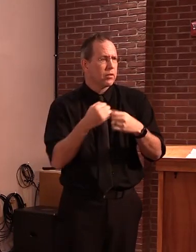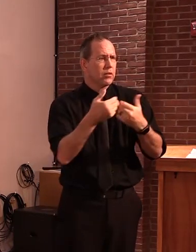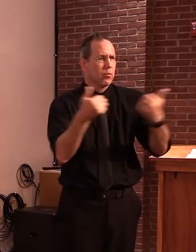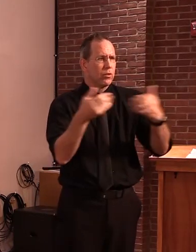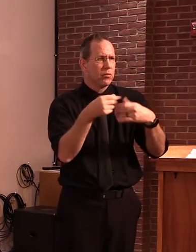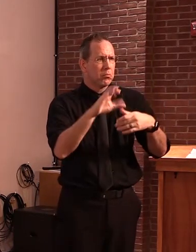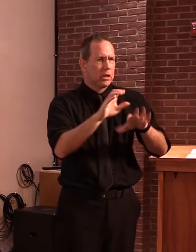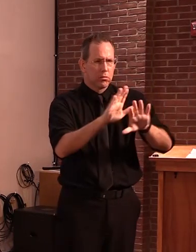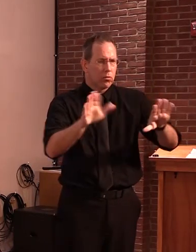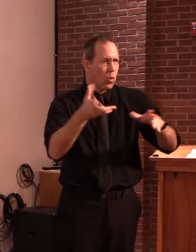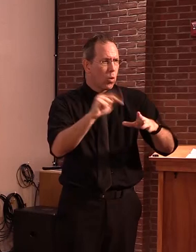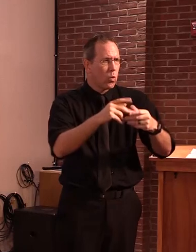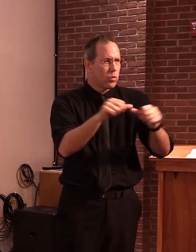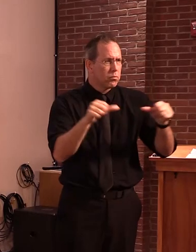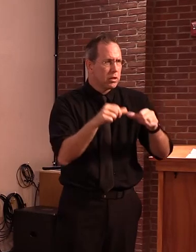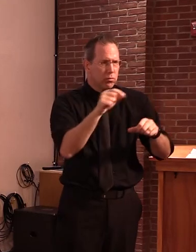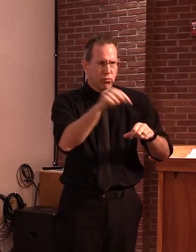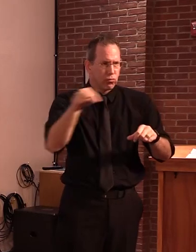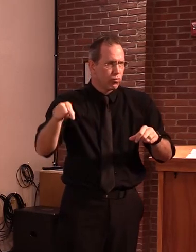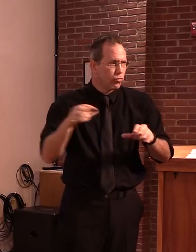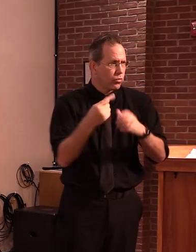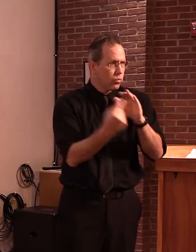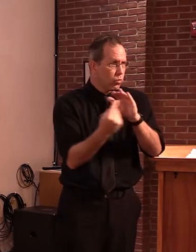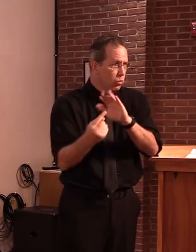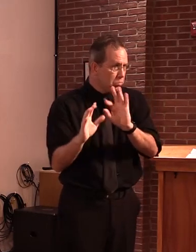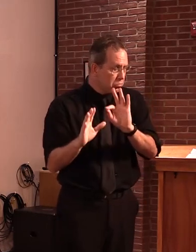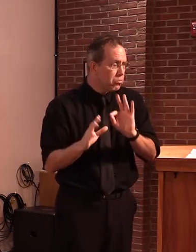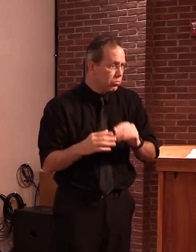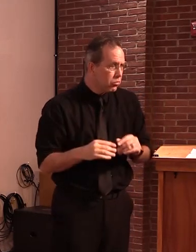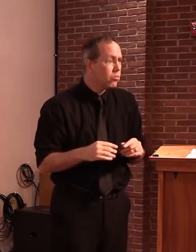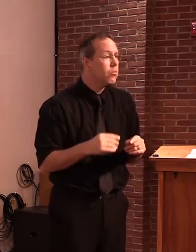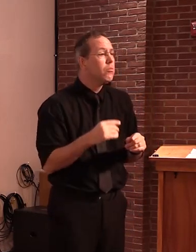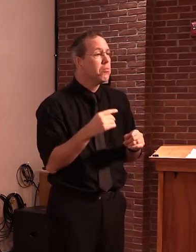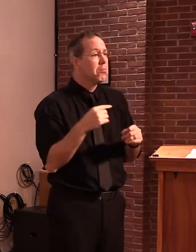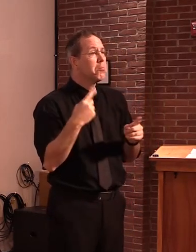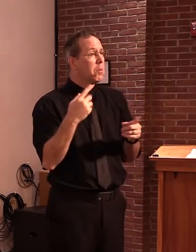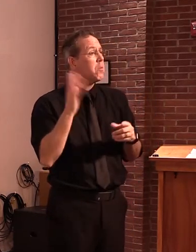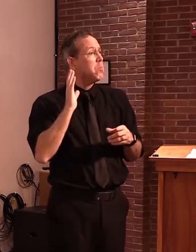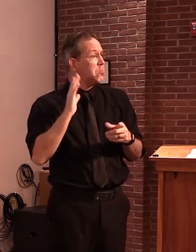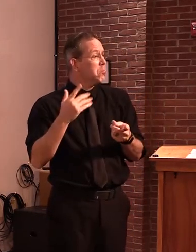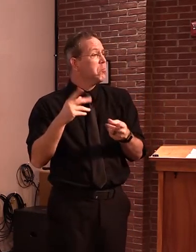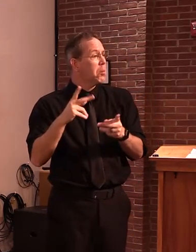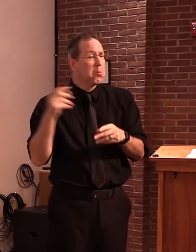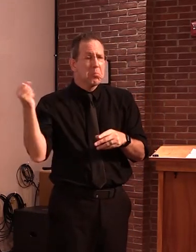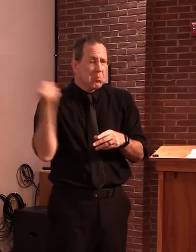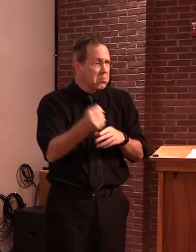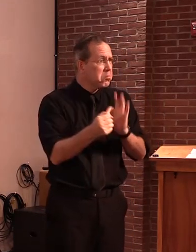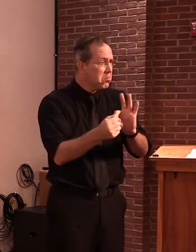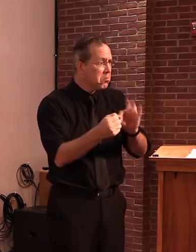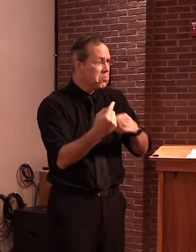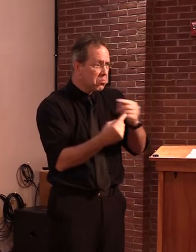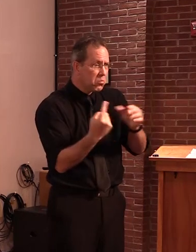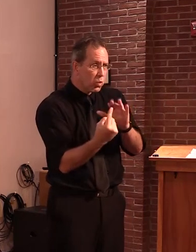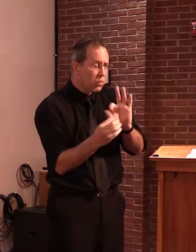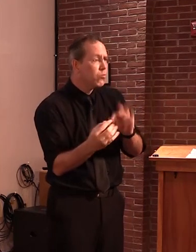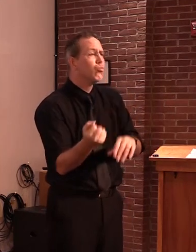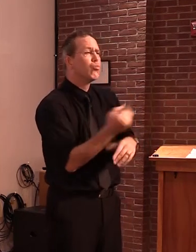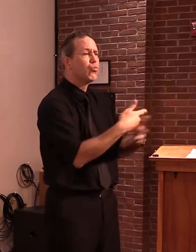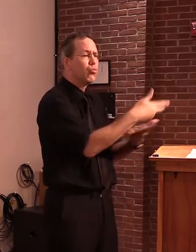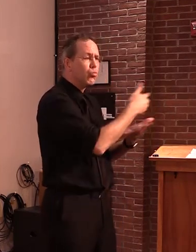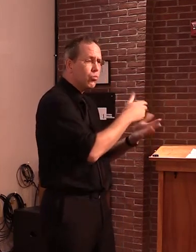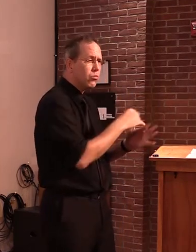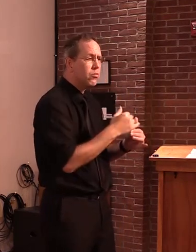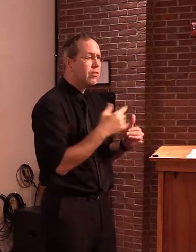before, the fact is that our greatest vulnerability are when people are coming in and out of our facility. That's our